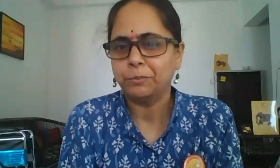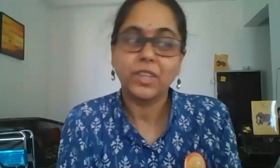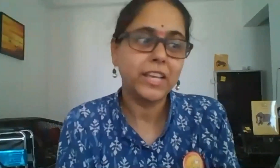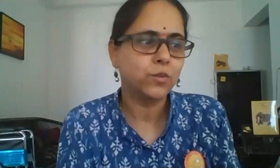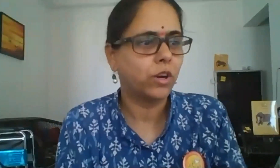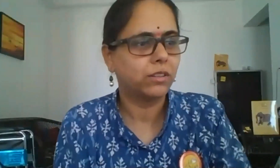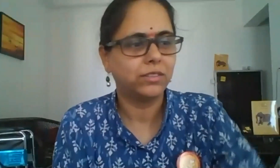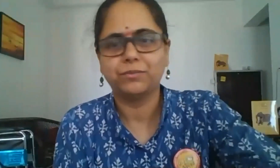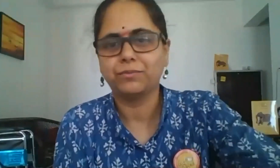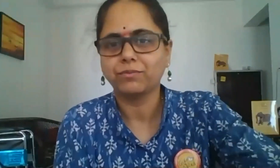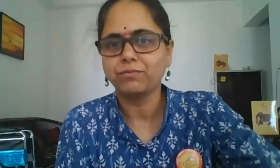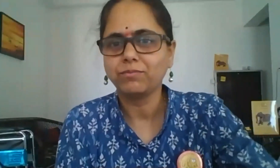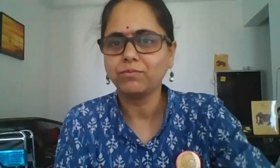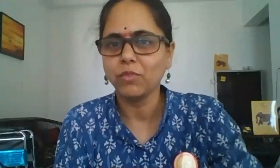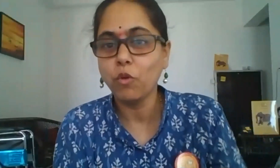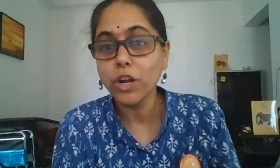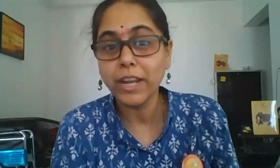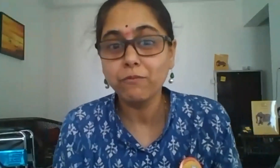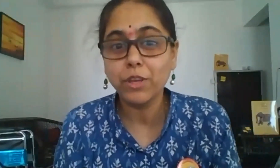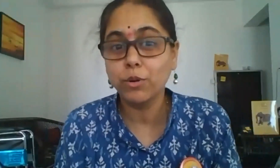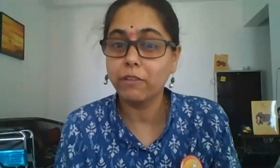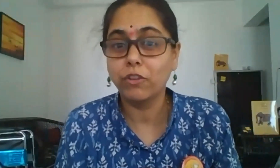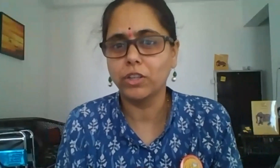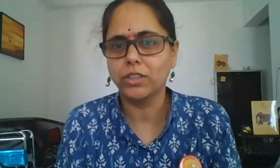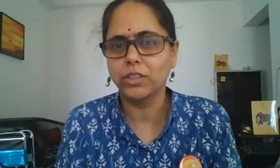Guess what? What name we would have got?